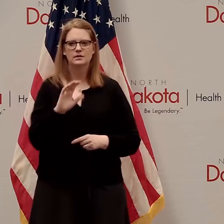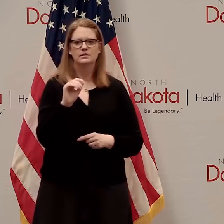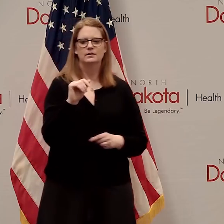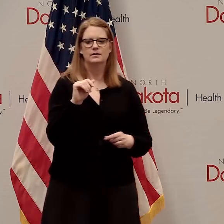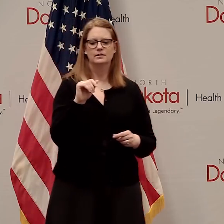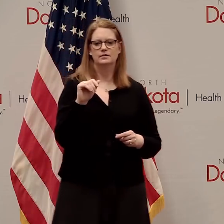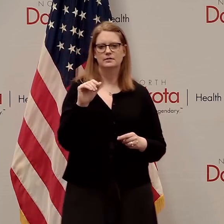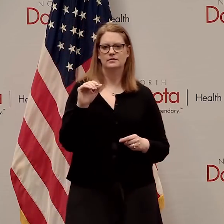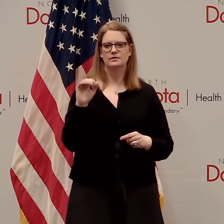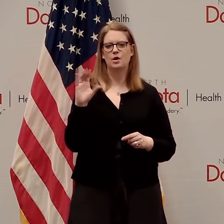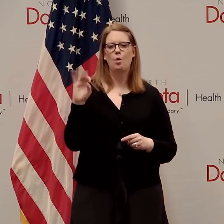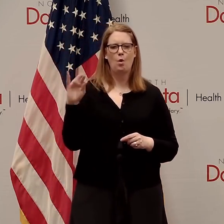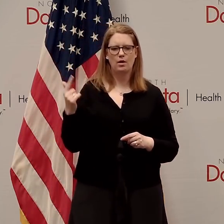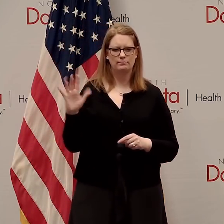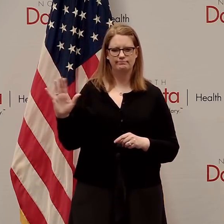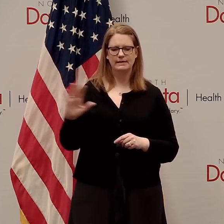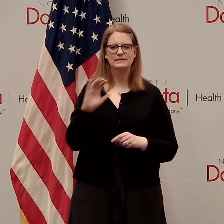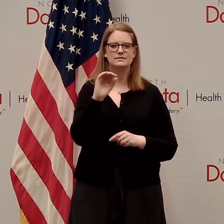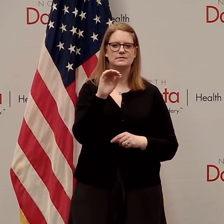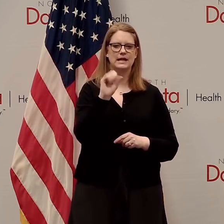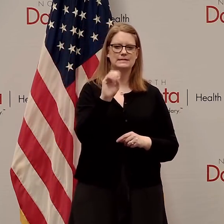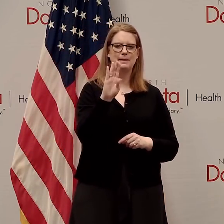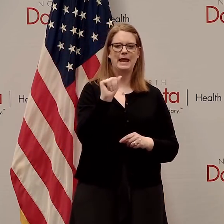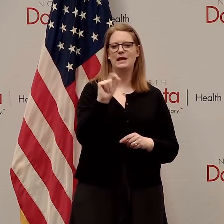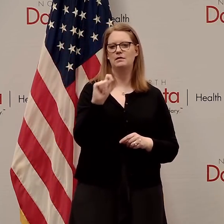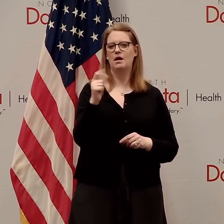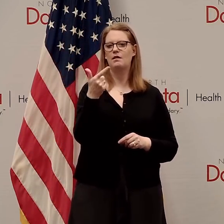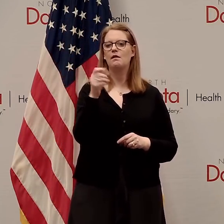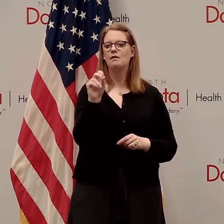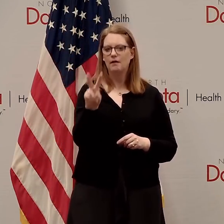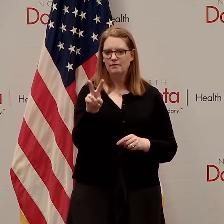thanks for that update. Michelle will be available for questions.